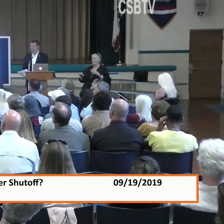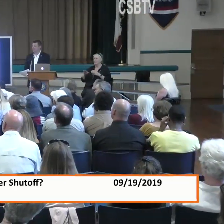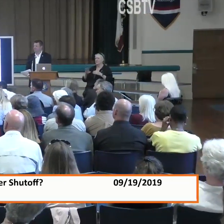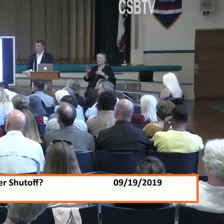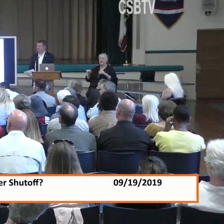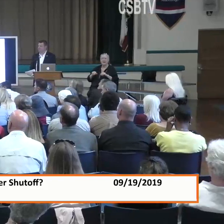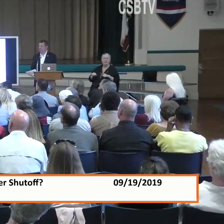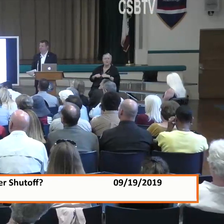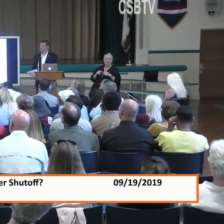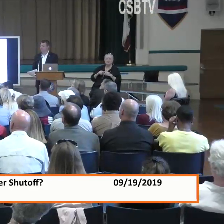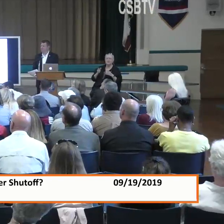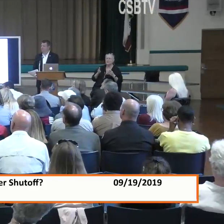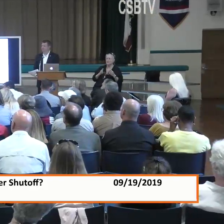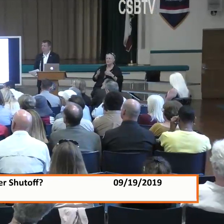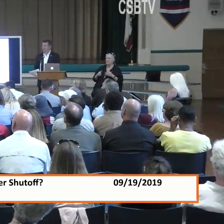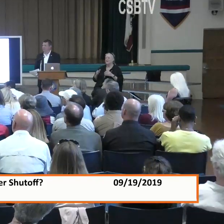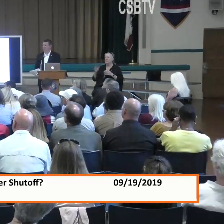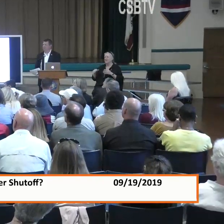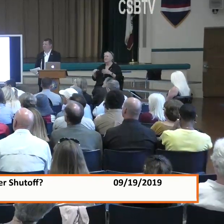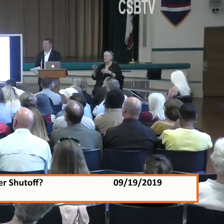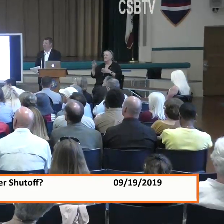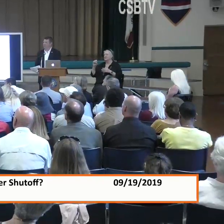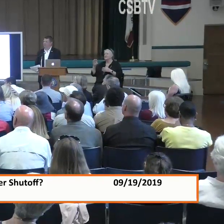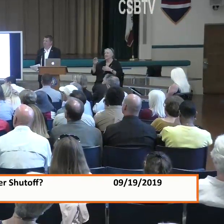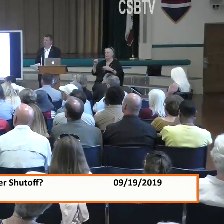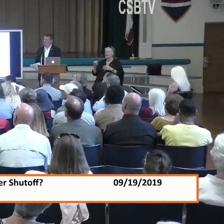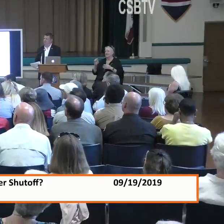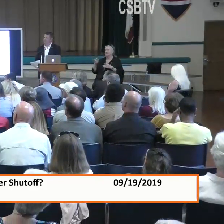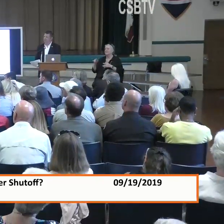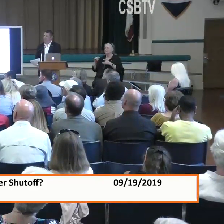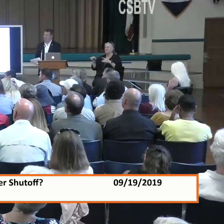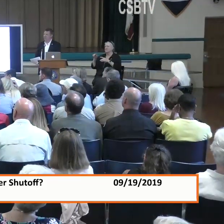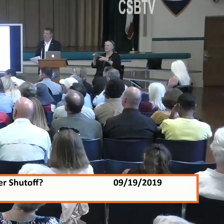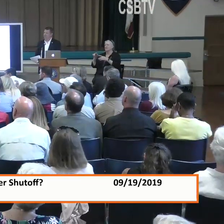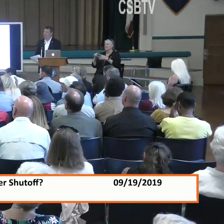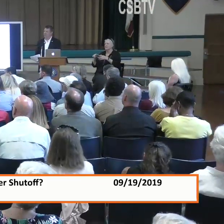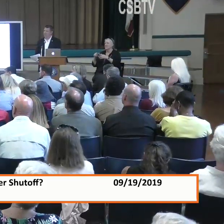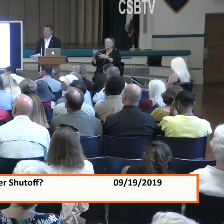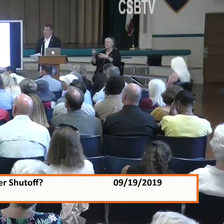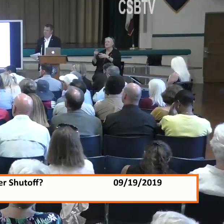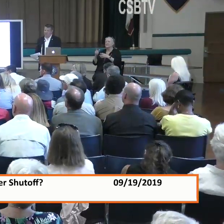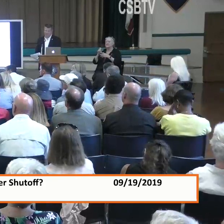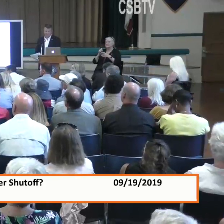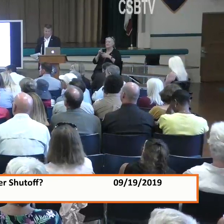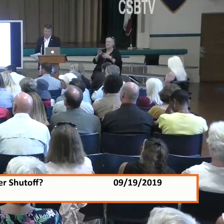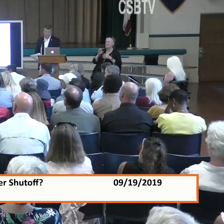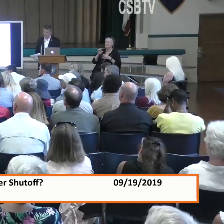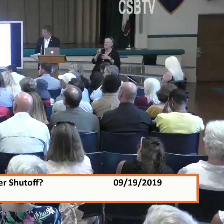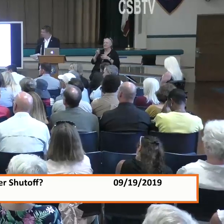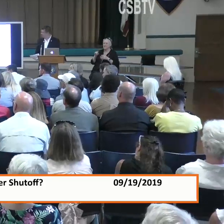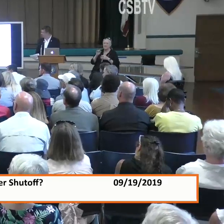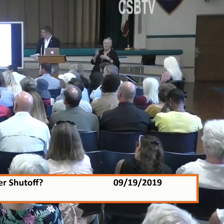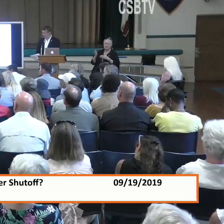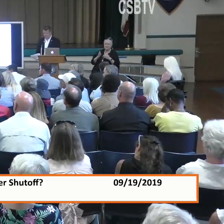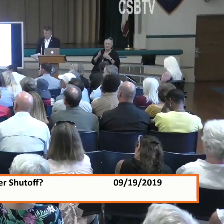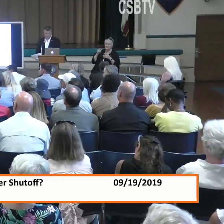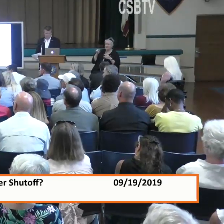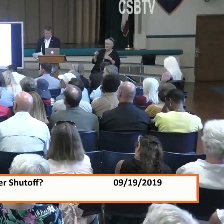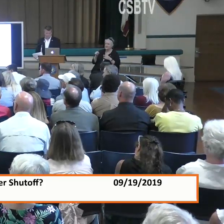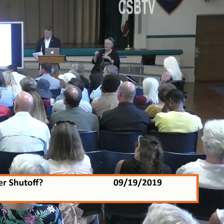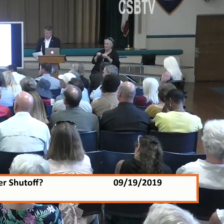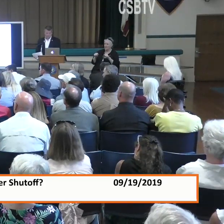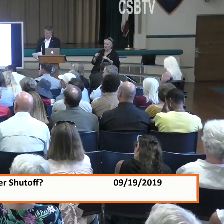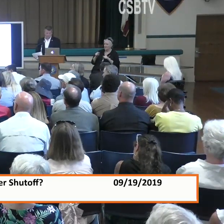Edison, which is called the Goleta Load Pocket, named after the only substation that serves this area, which is from a